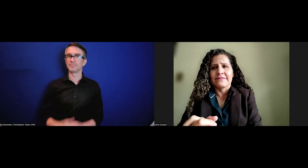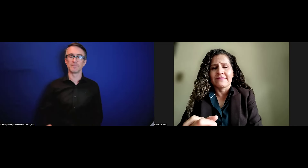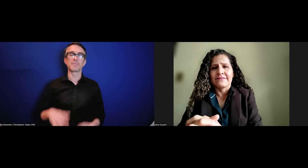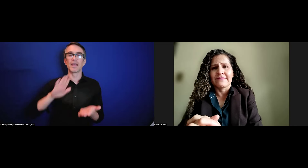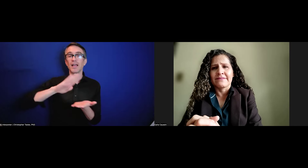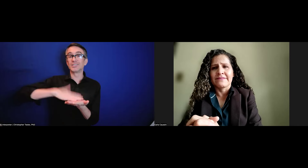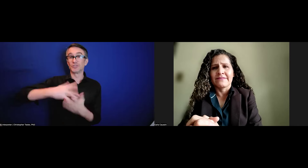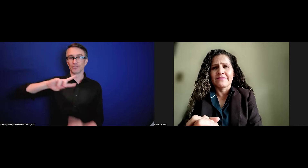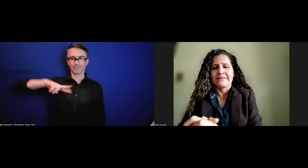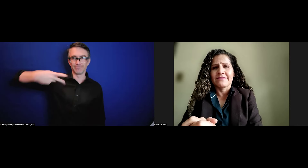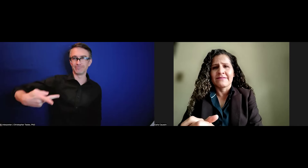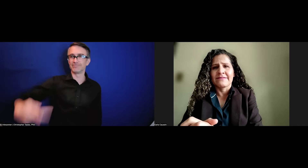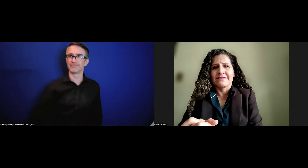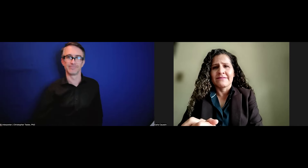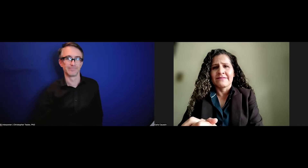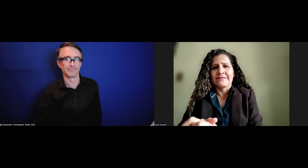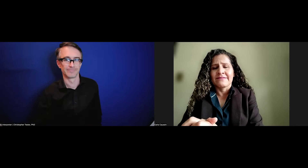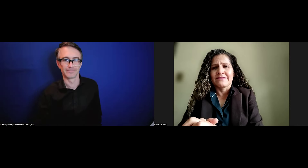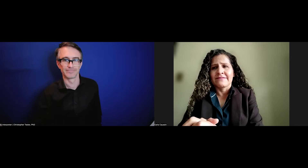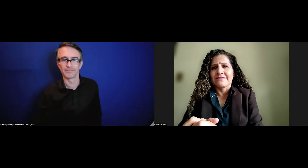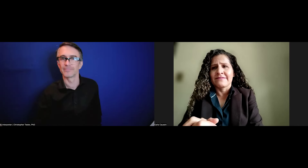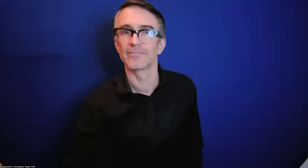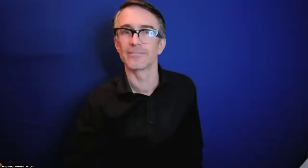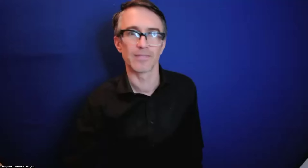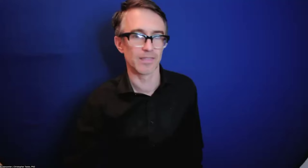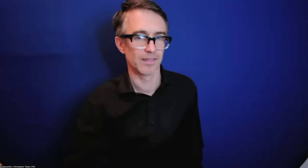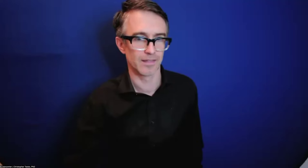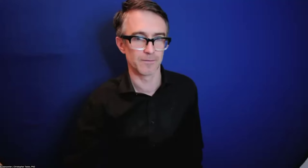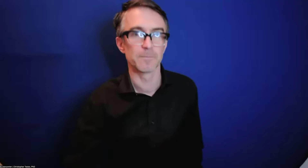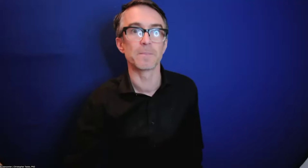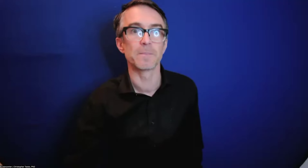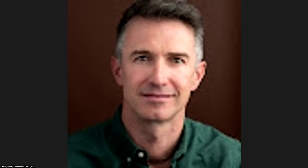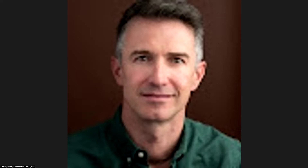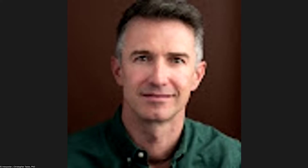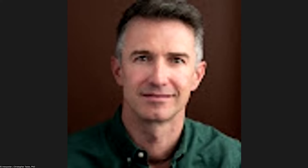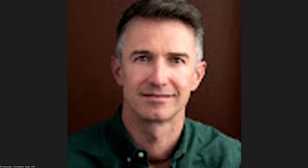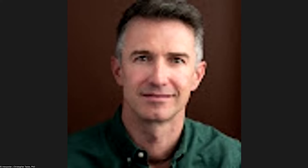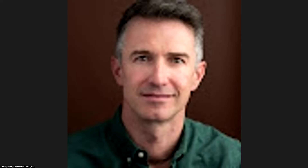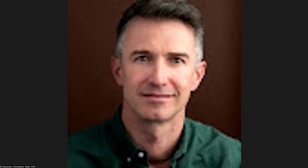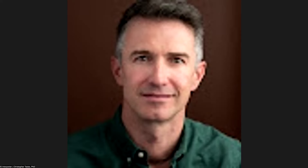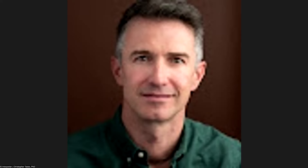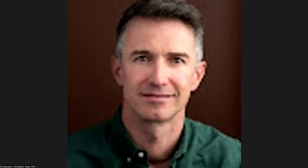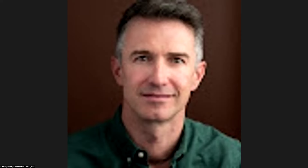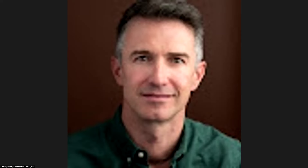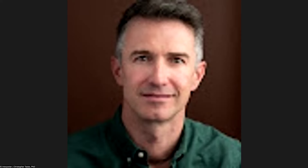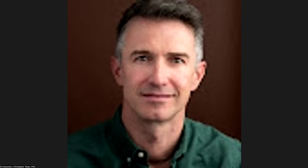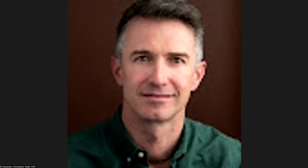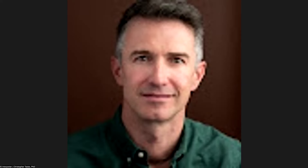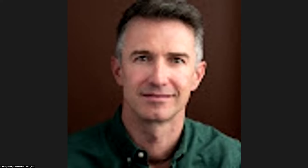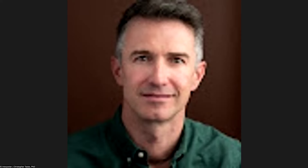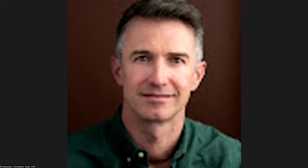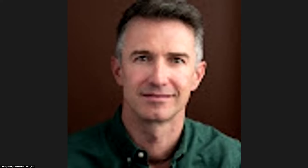Thank you very much, Carla, and for pointing out that there are various barriers to participation experienced